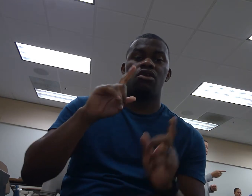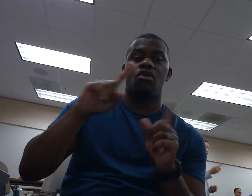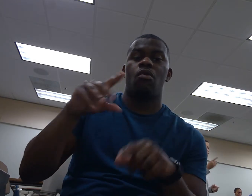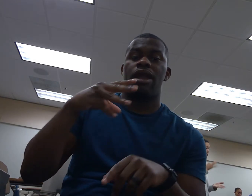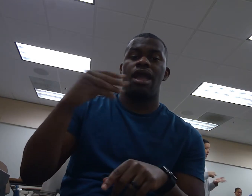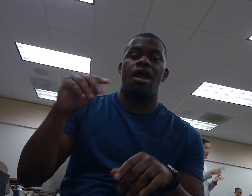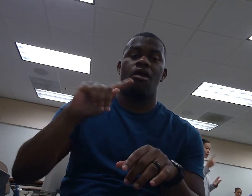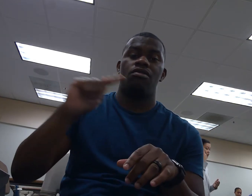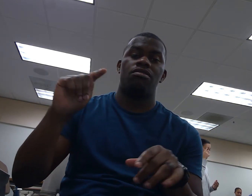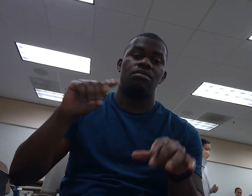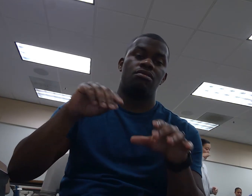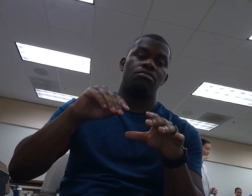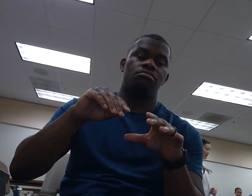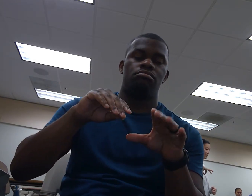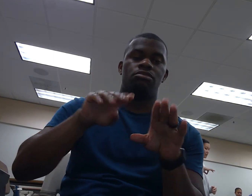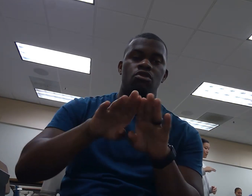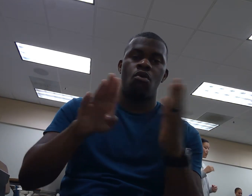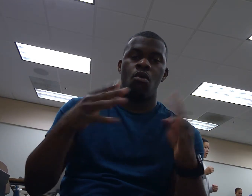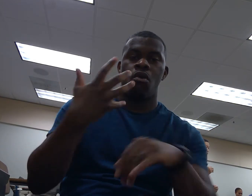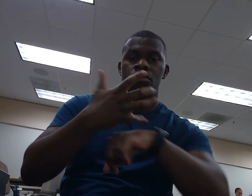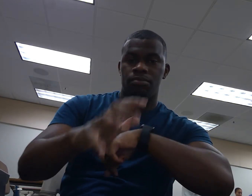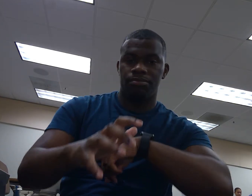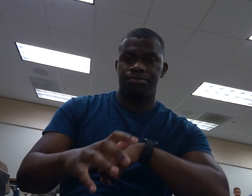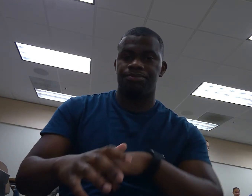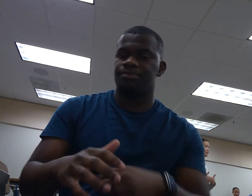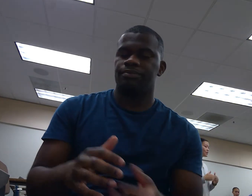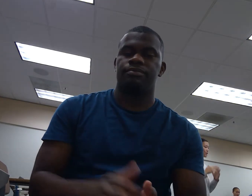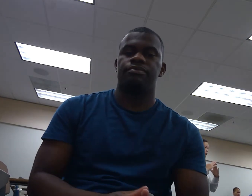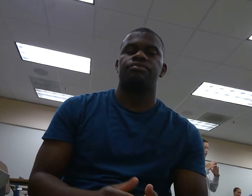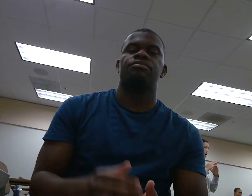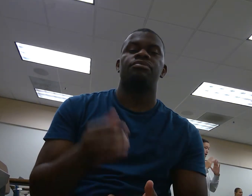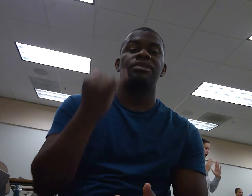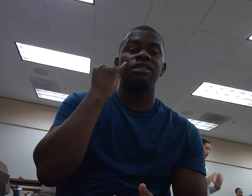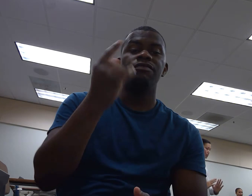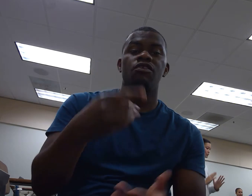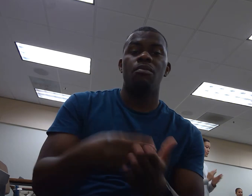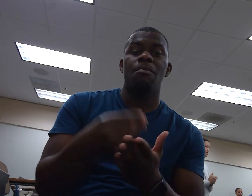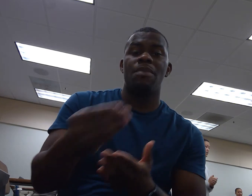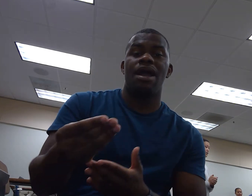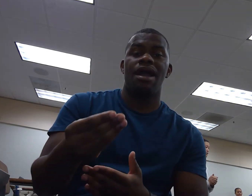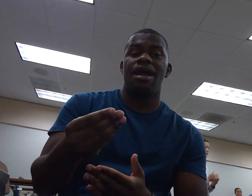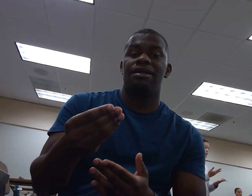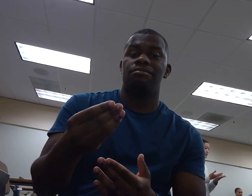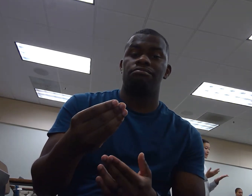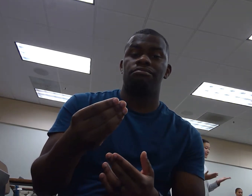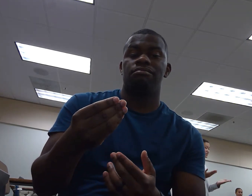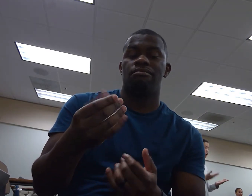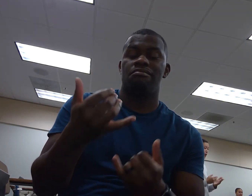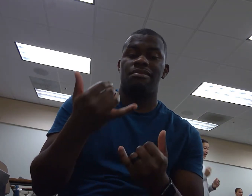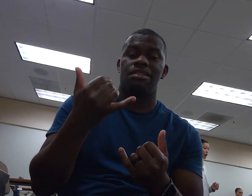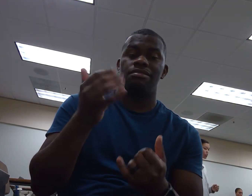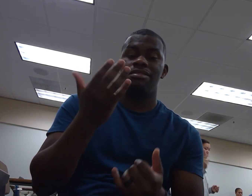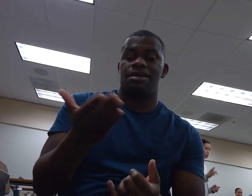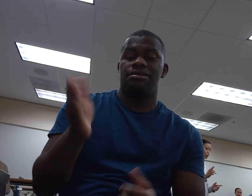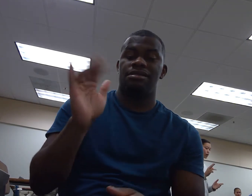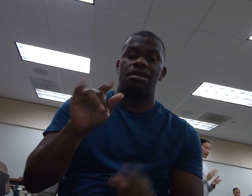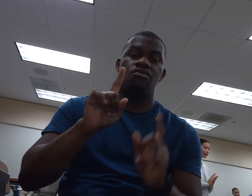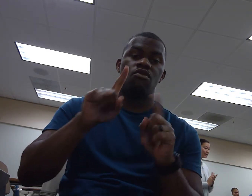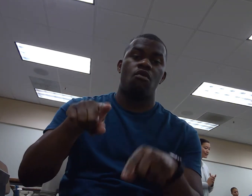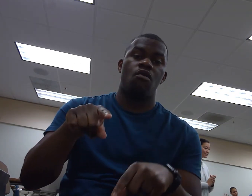house. If you buy, the things that are just going out the door are your effective cost of interest, your property tax, your upkeep.